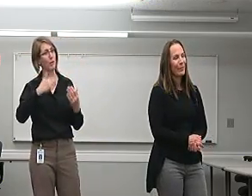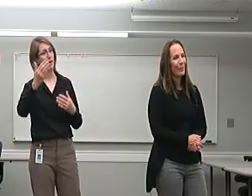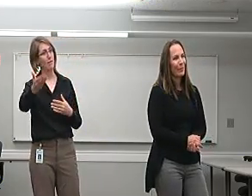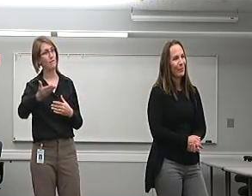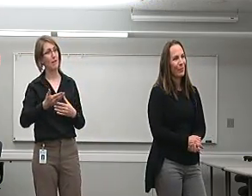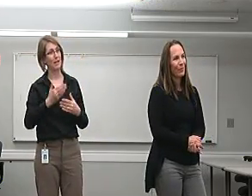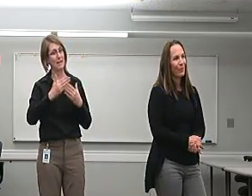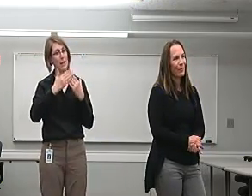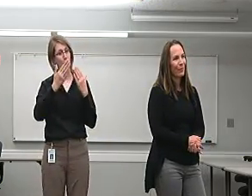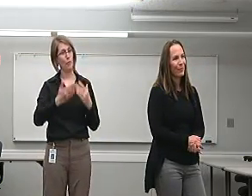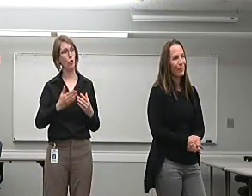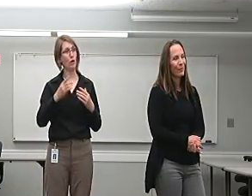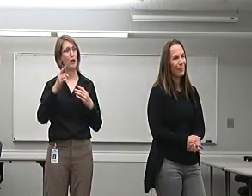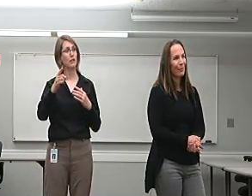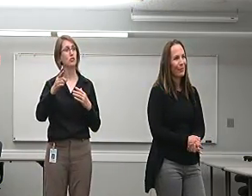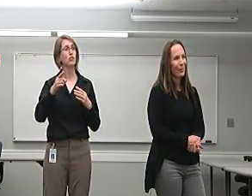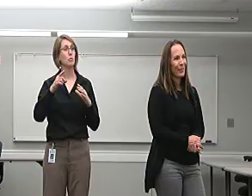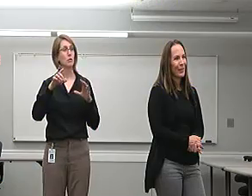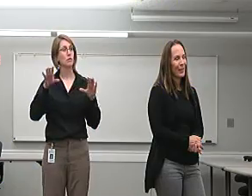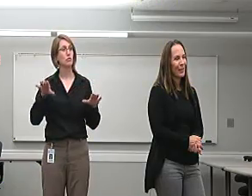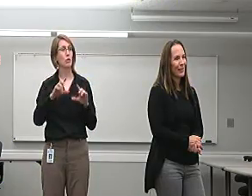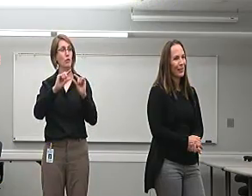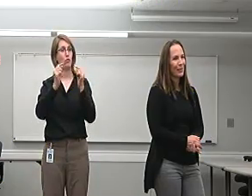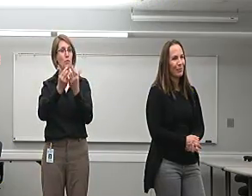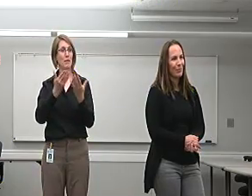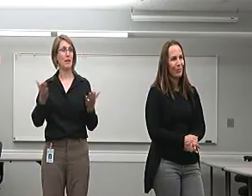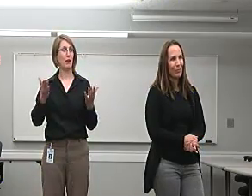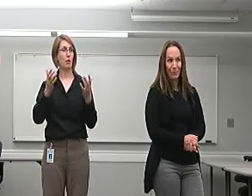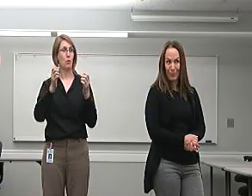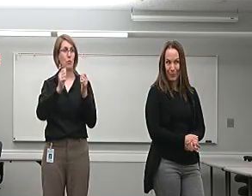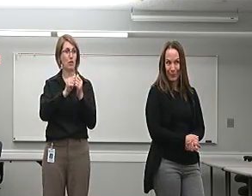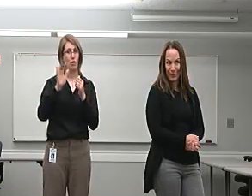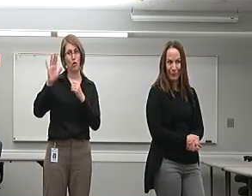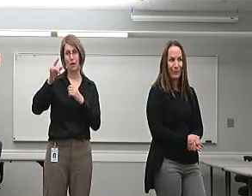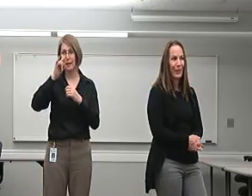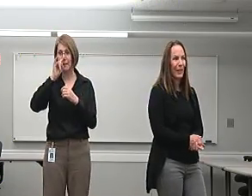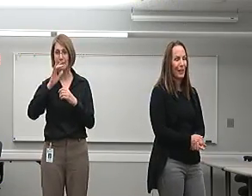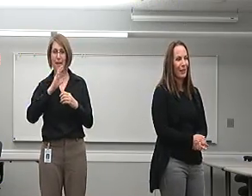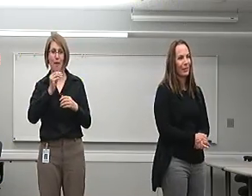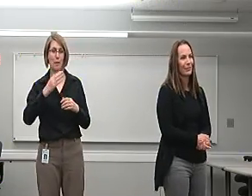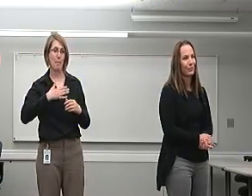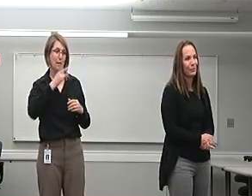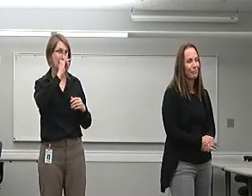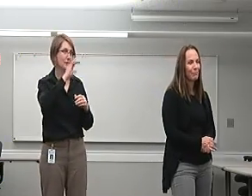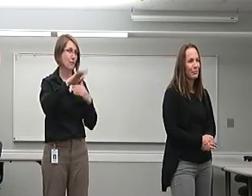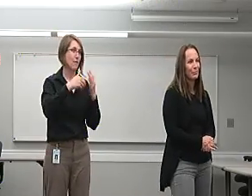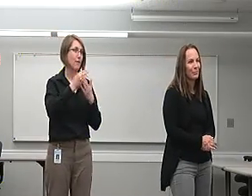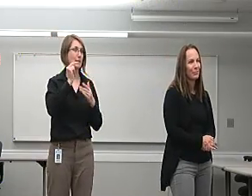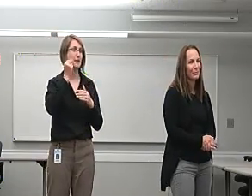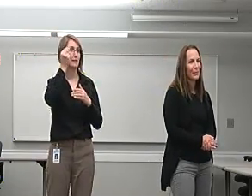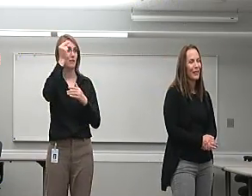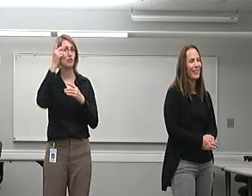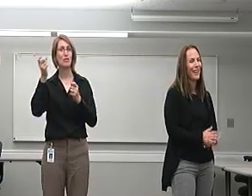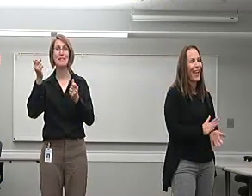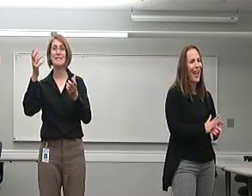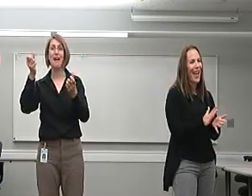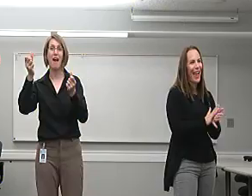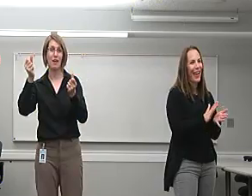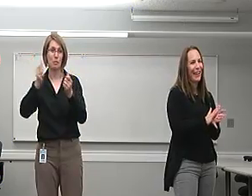was doing the group thing with her kids and my kids and all the other nieces and nephews, and she was signing. Yay!